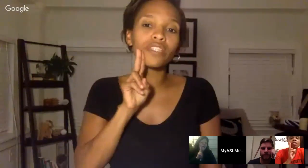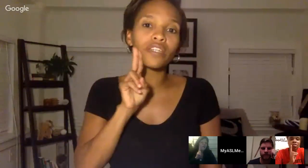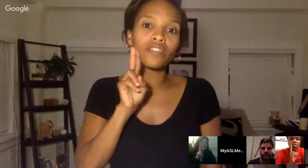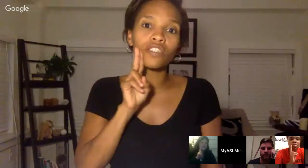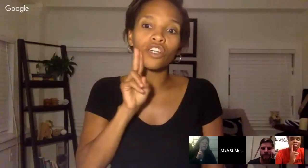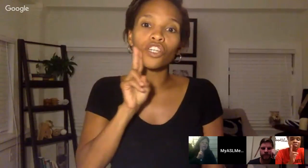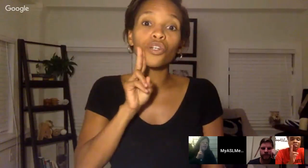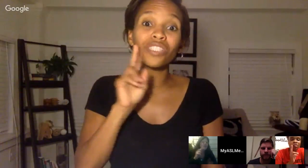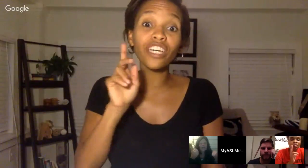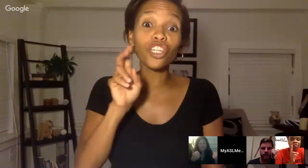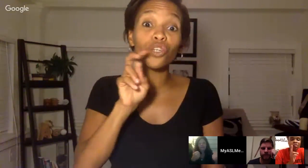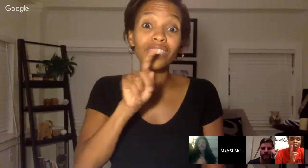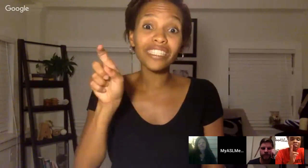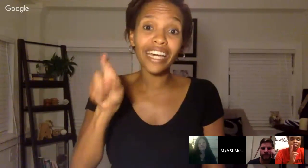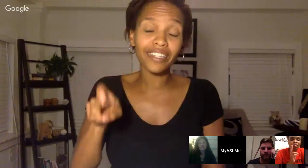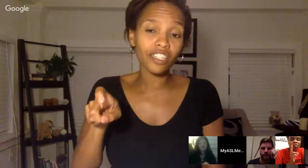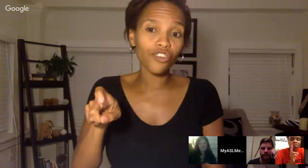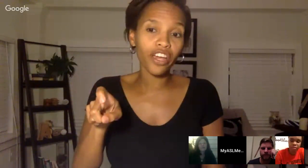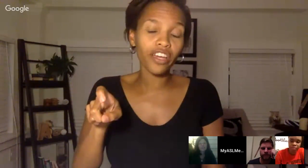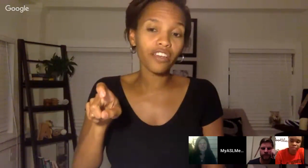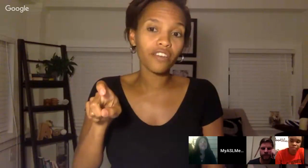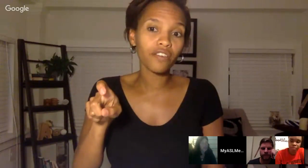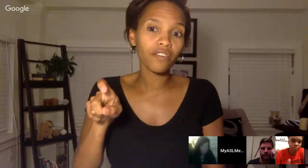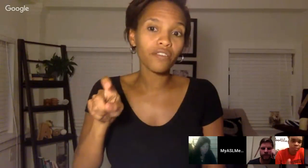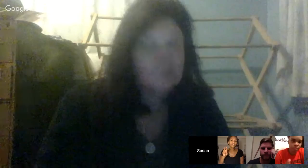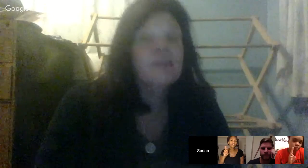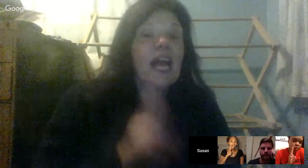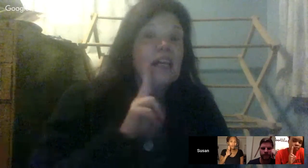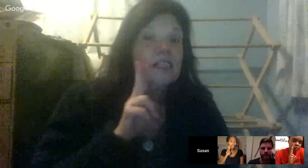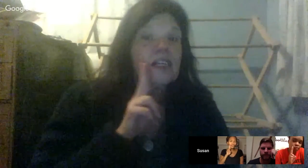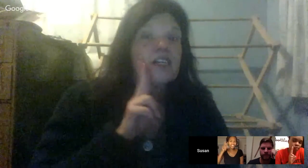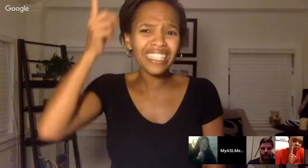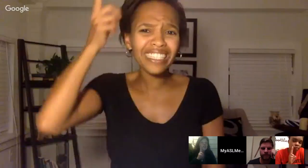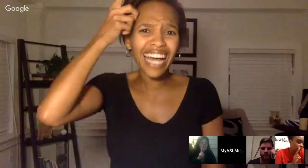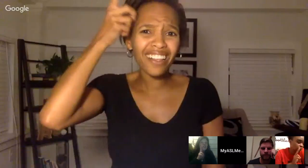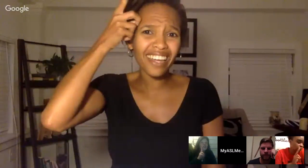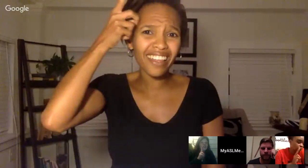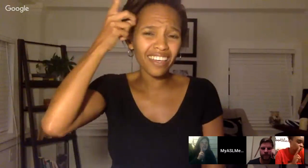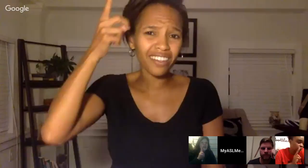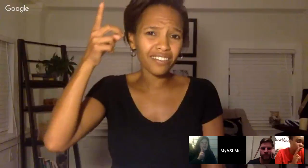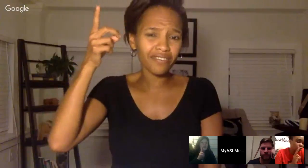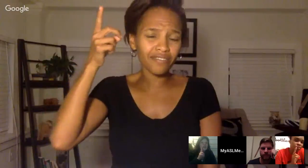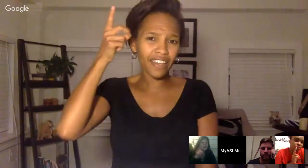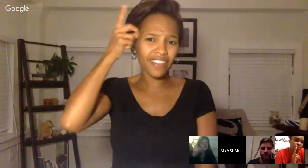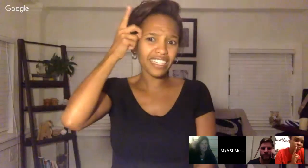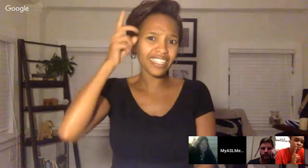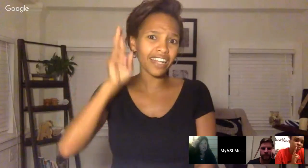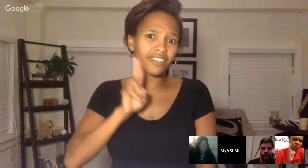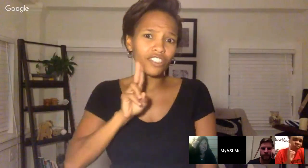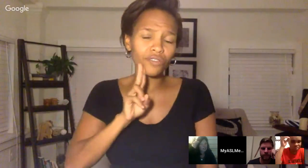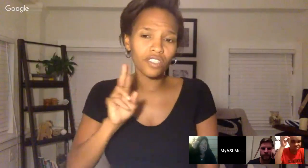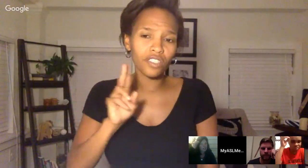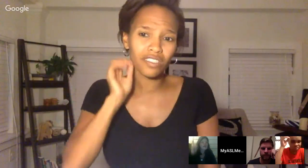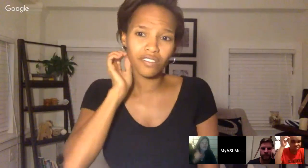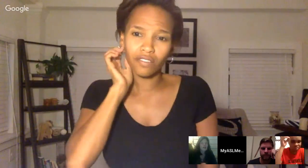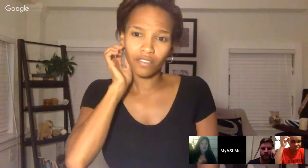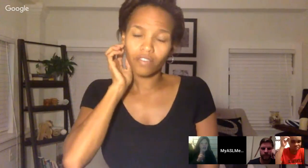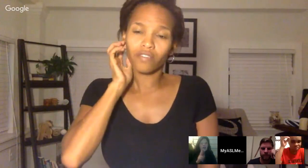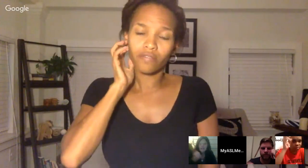Yep, Okay. Houston. You're saying Houston, Texas, right? Yep. Yeah. Yep. Houston and Dallas, I think. I think it's Dallas and